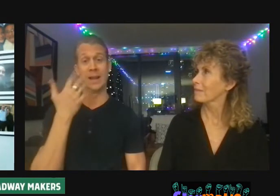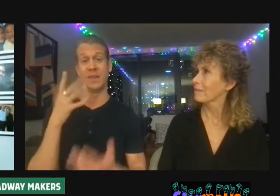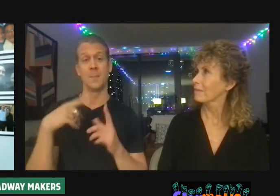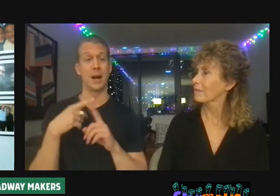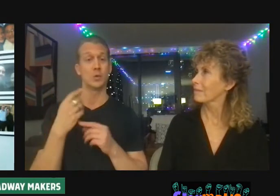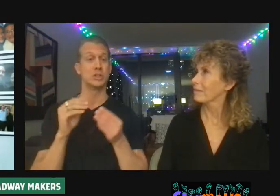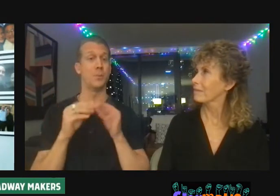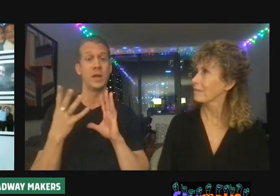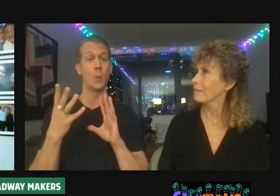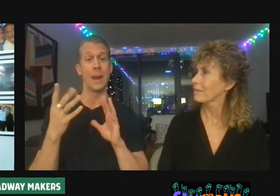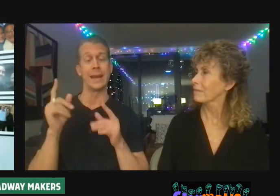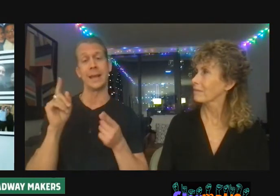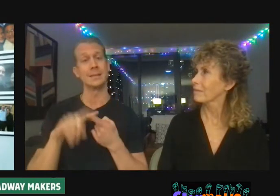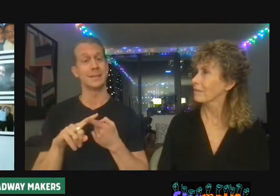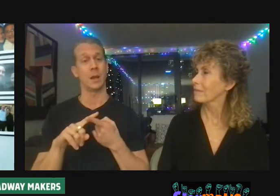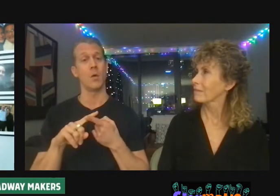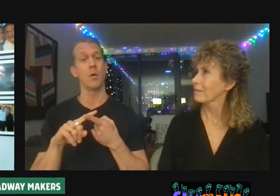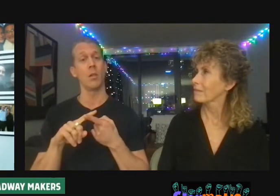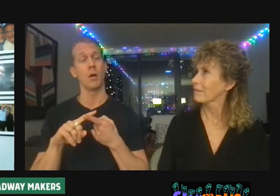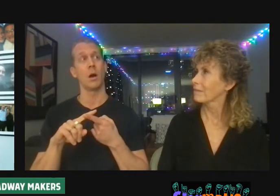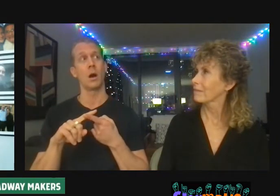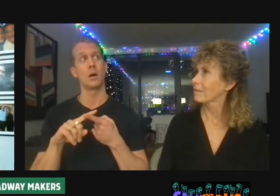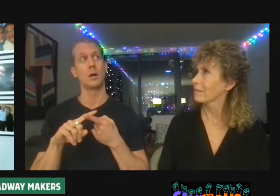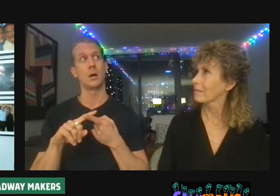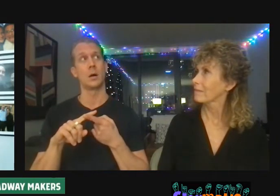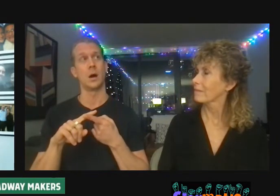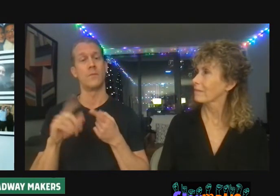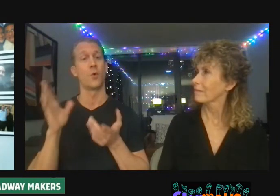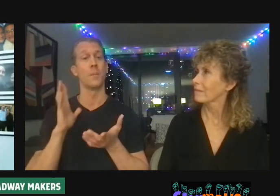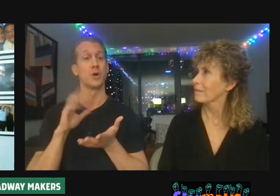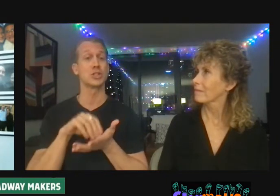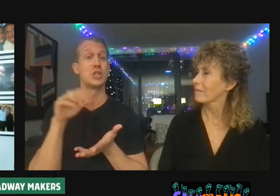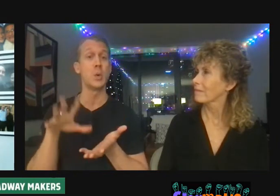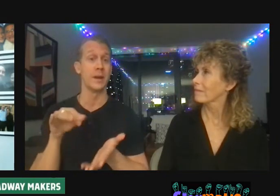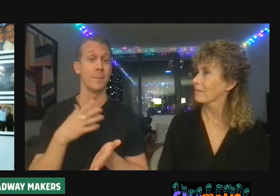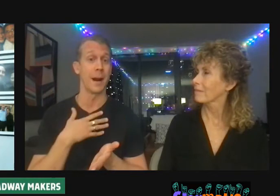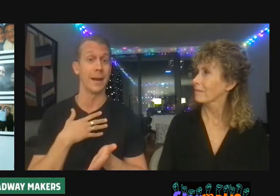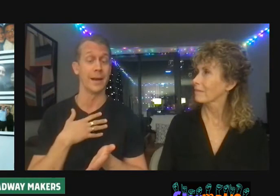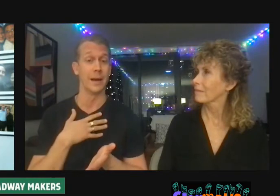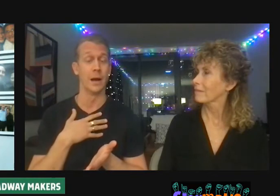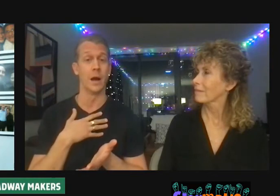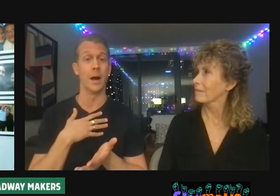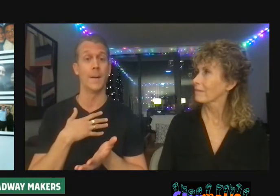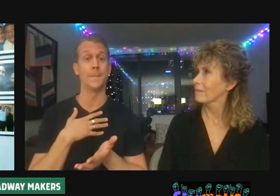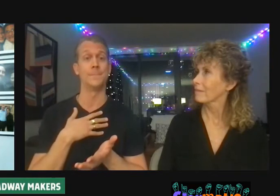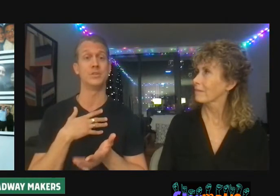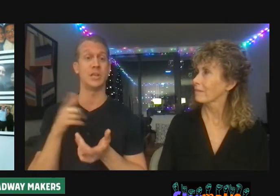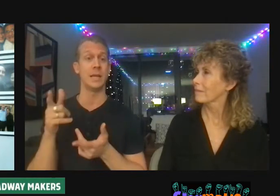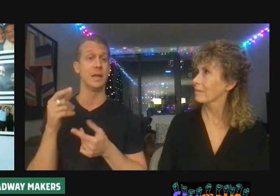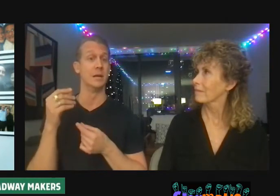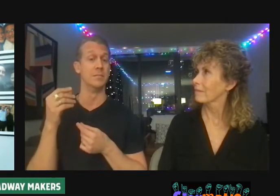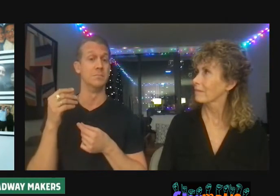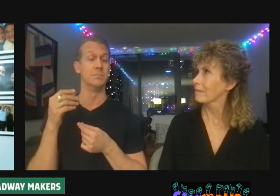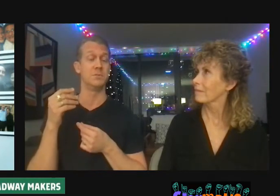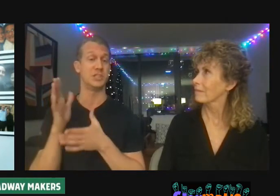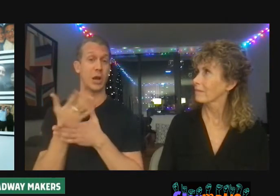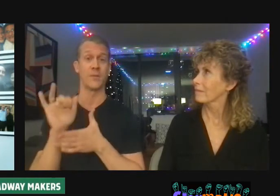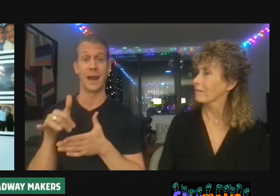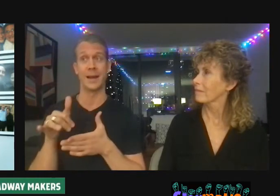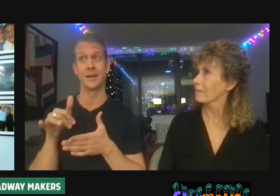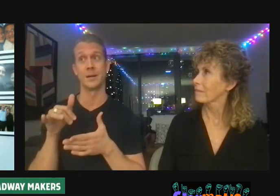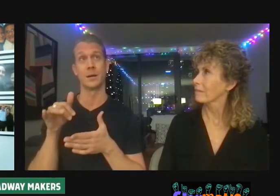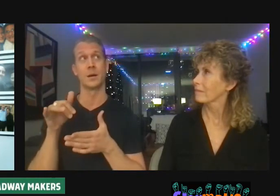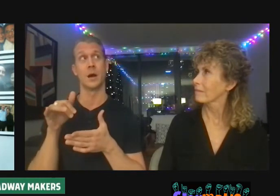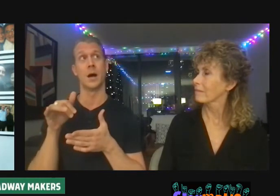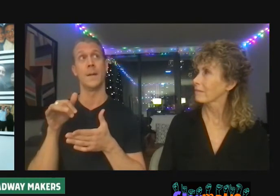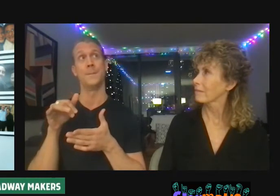I did not know anything about Spring Awakening until a former student of mine. She shared